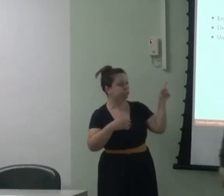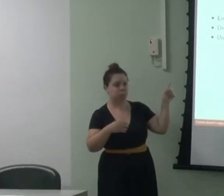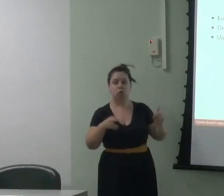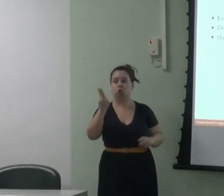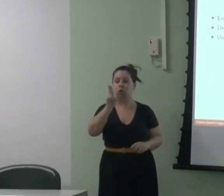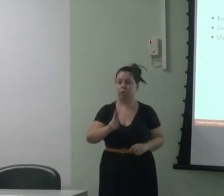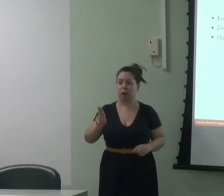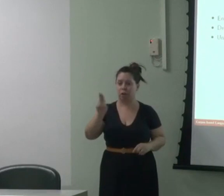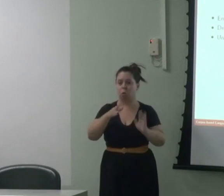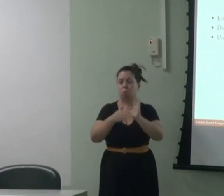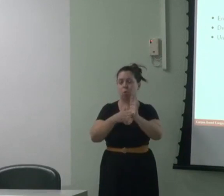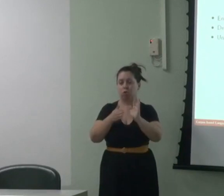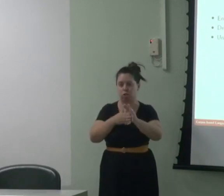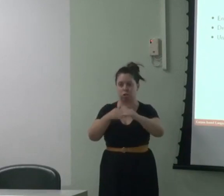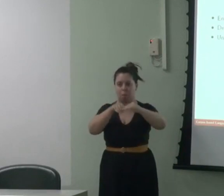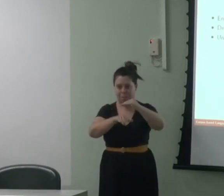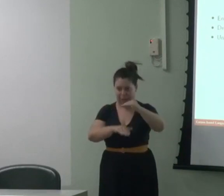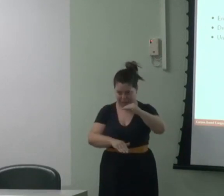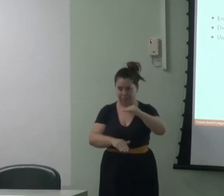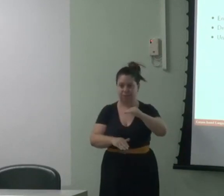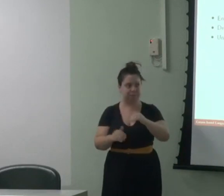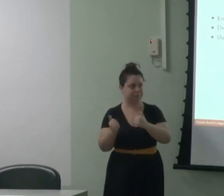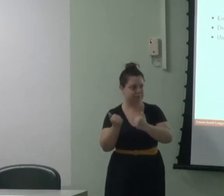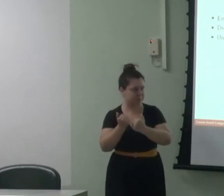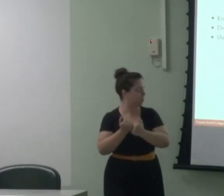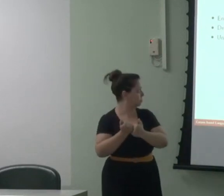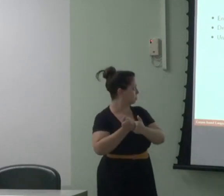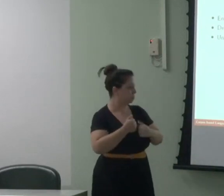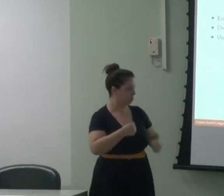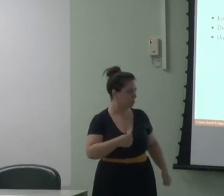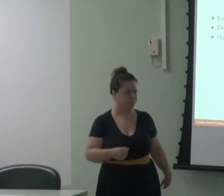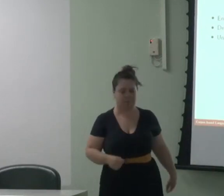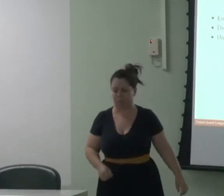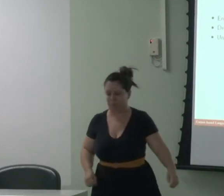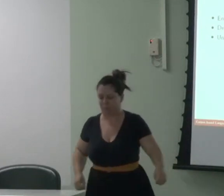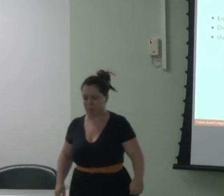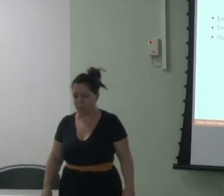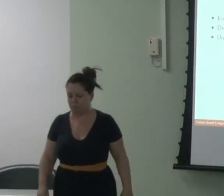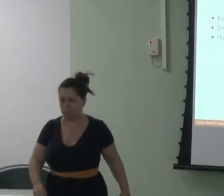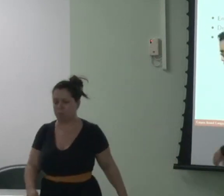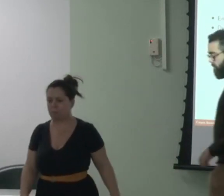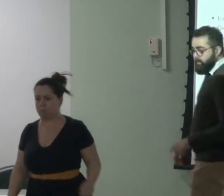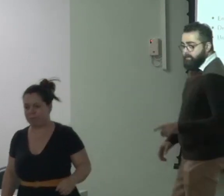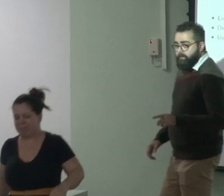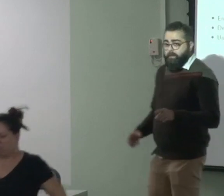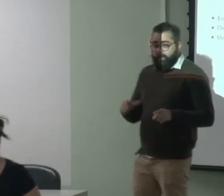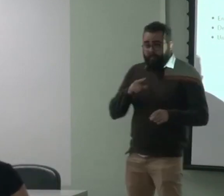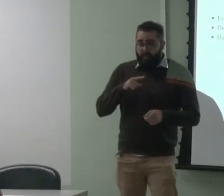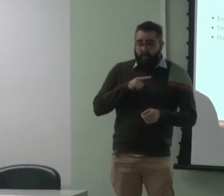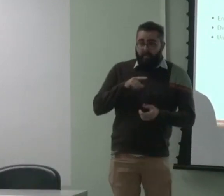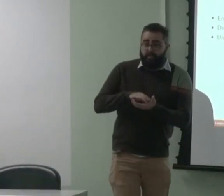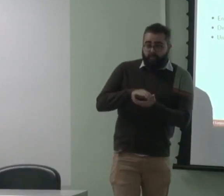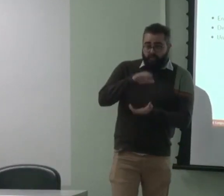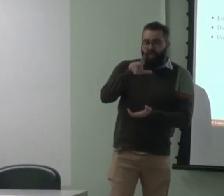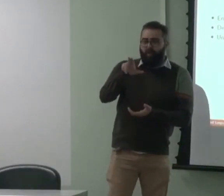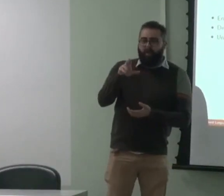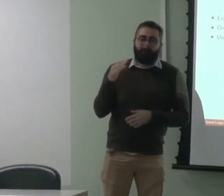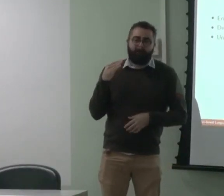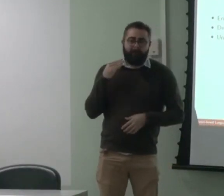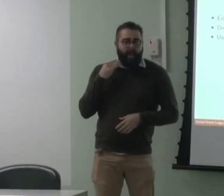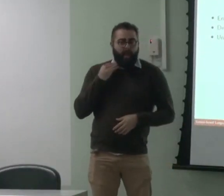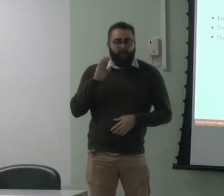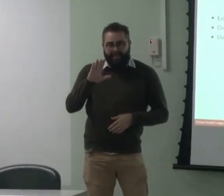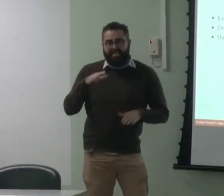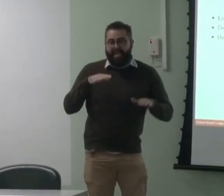know prop bank then in English, then it's essentially trying to do the same thing. So it means for a verb trying to